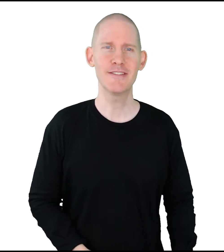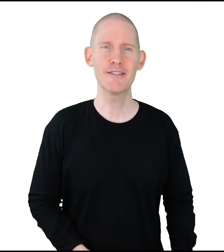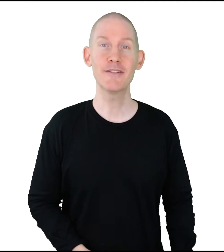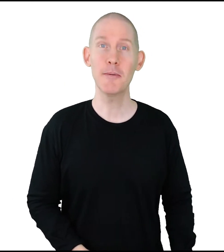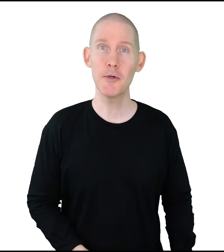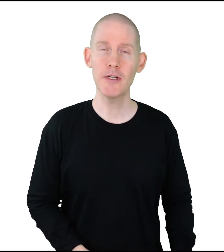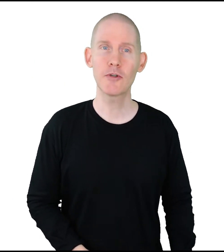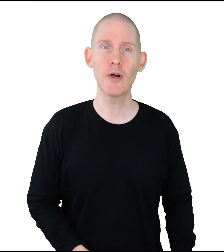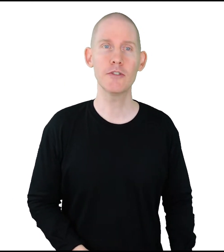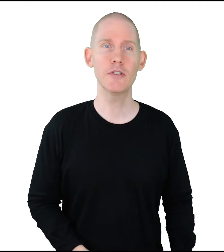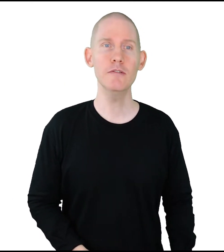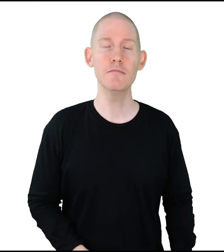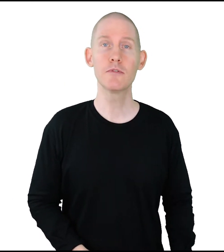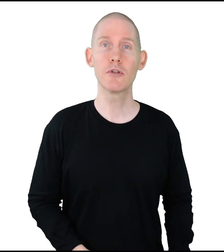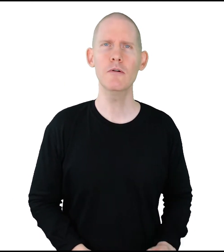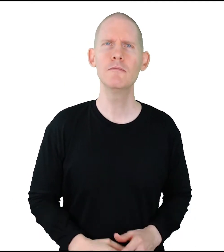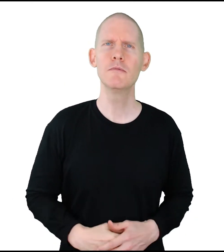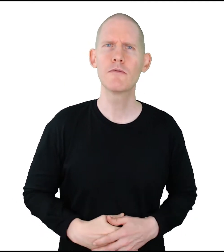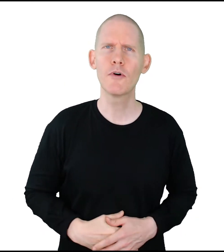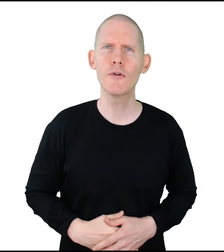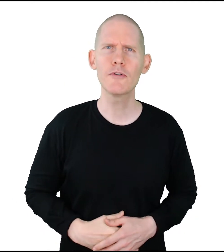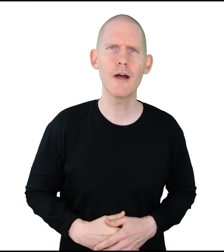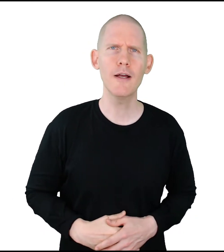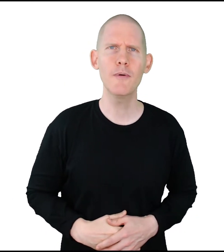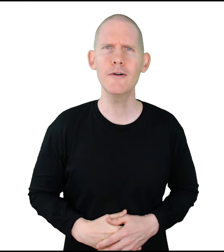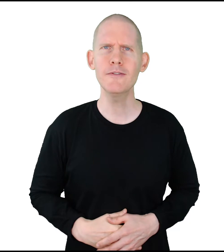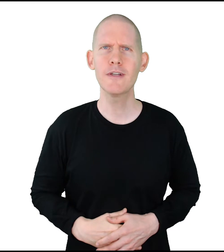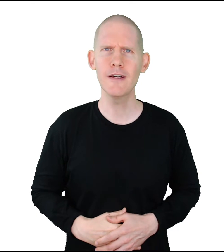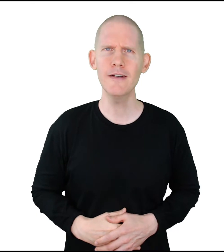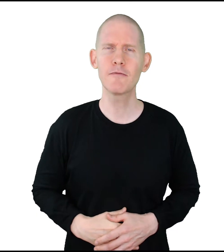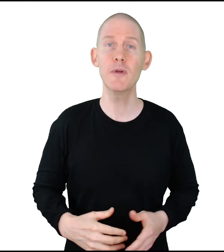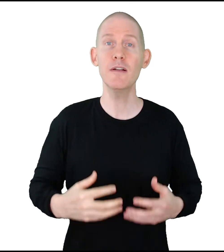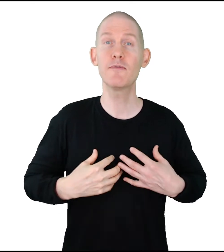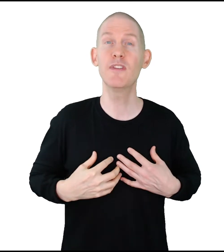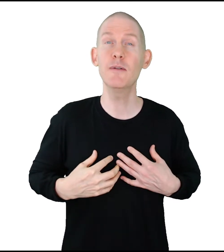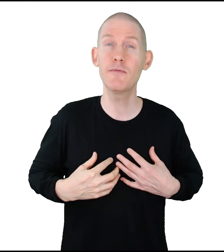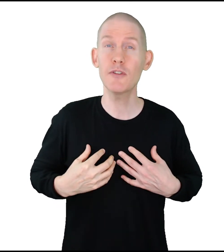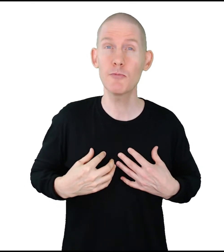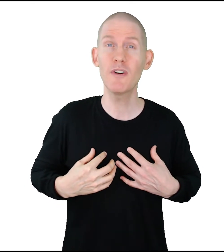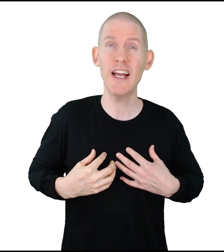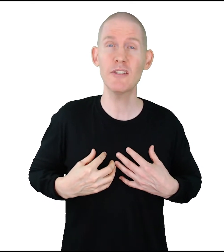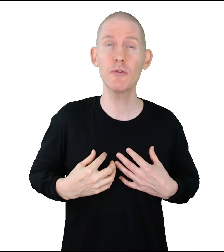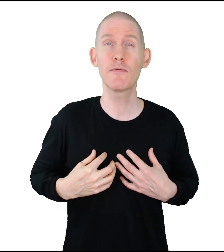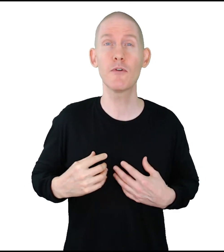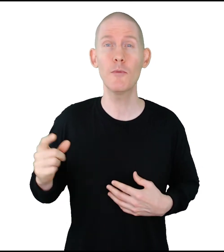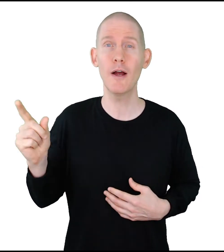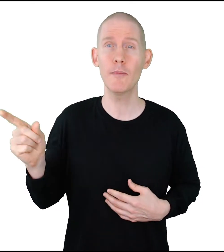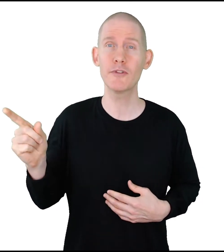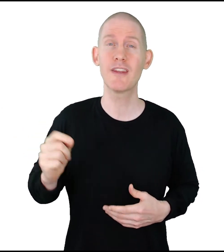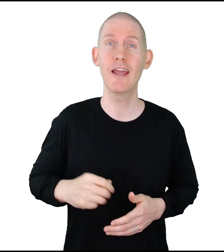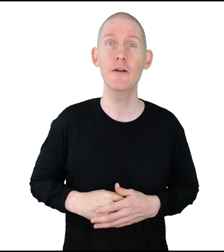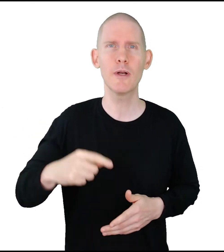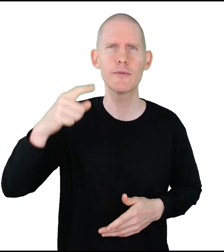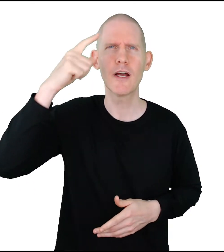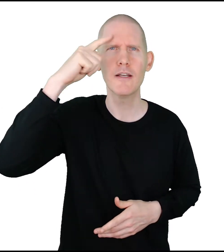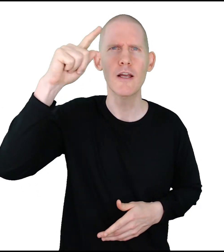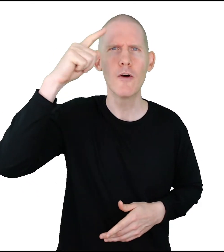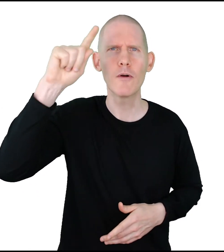This is a WH question, so furrow those eyebrows. For me, it feels more natural to furrow my eyebrows at the end when I'm signing what